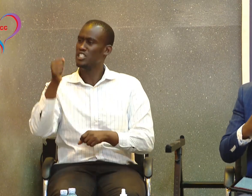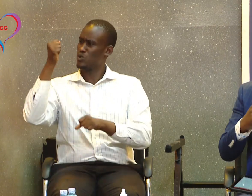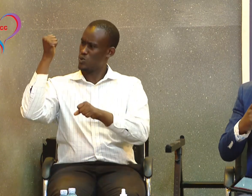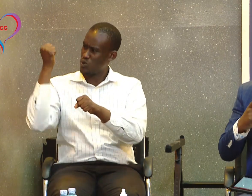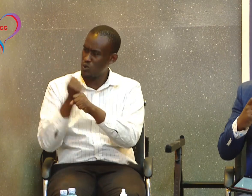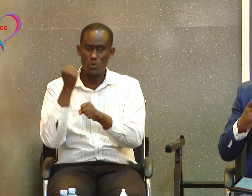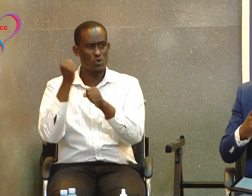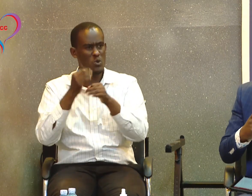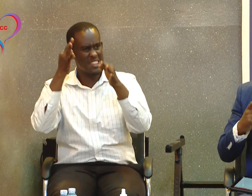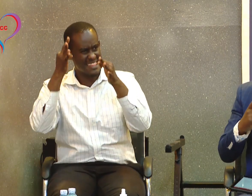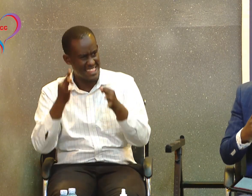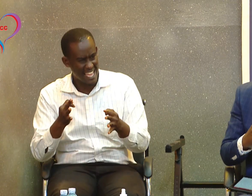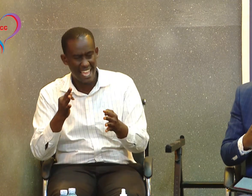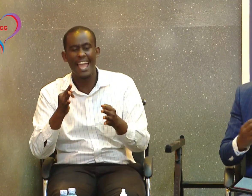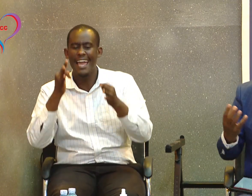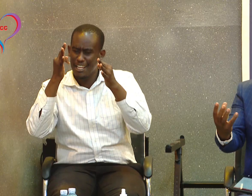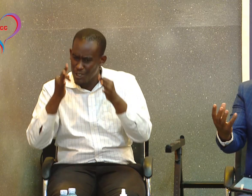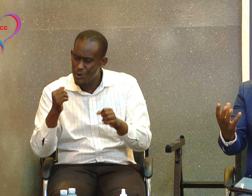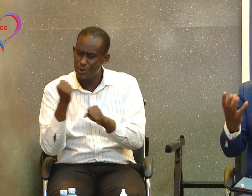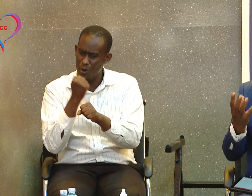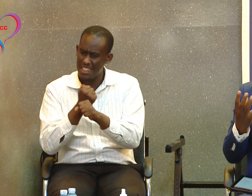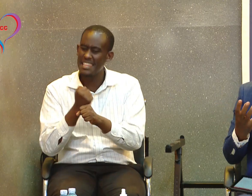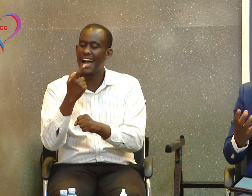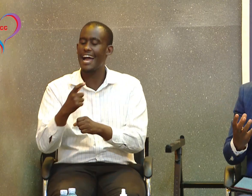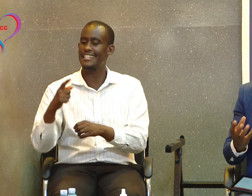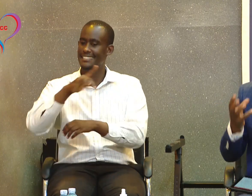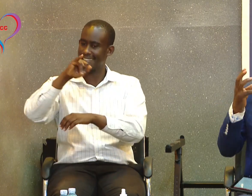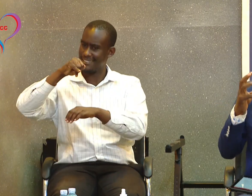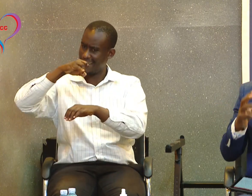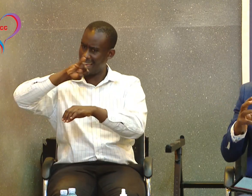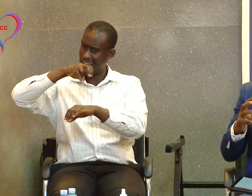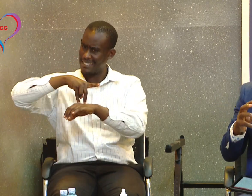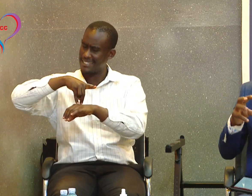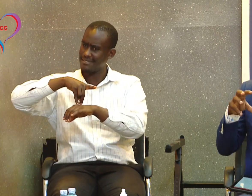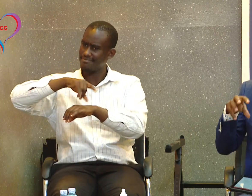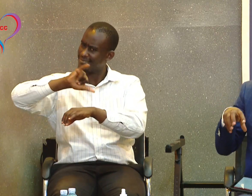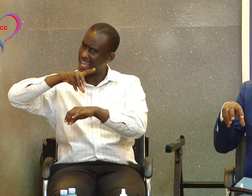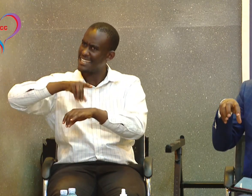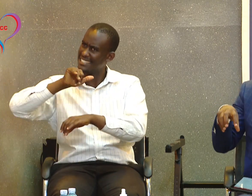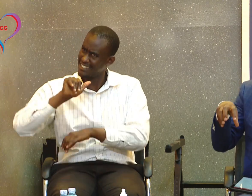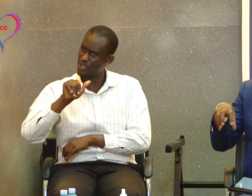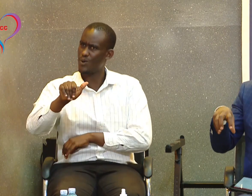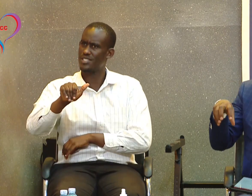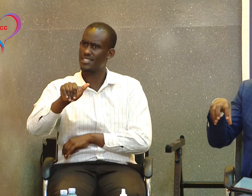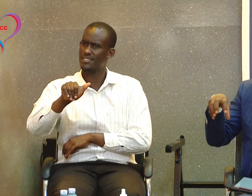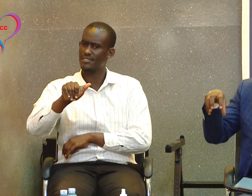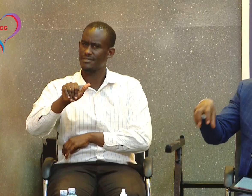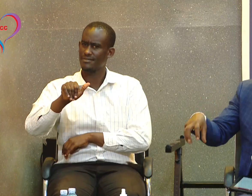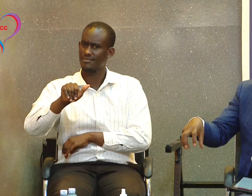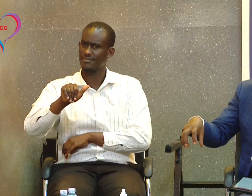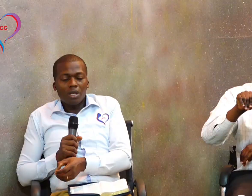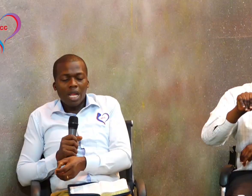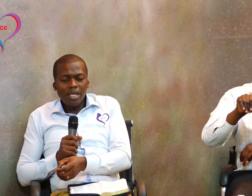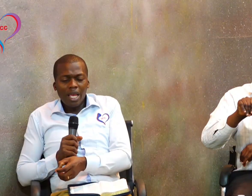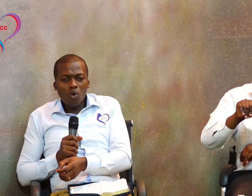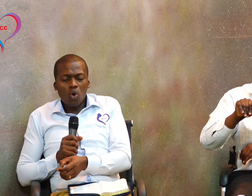and that's why you were called, and that's why you're living. Now this is a holy calling. As a Christian, you're supposed to walk a life that is